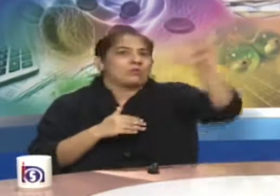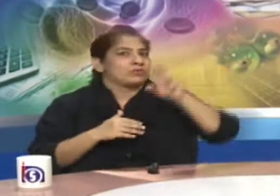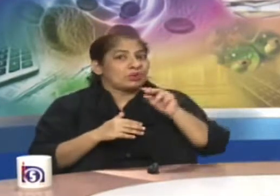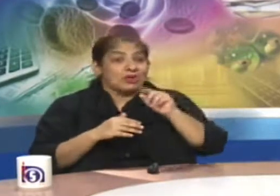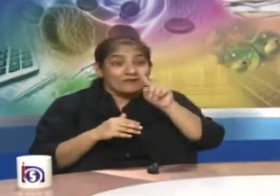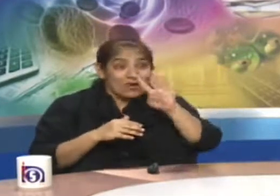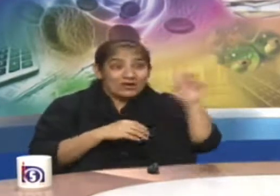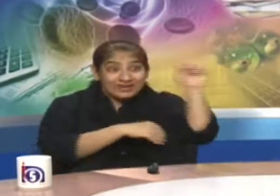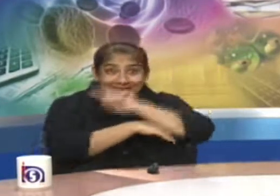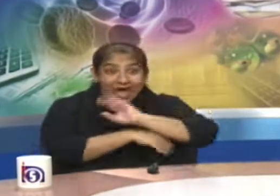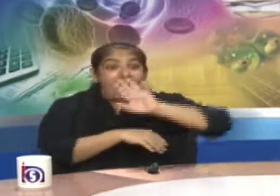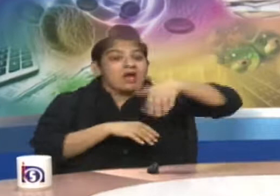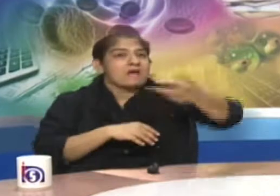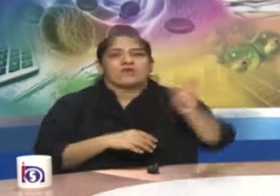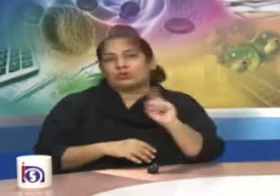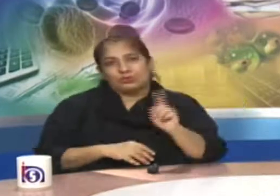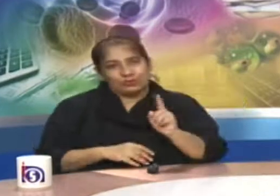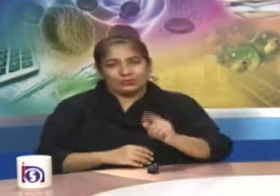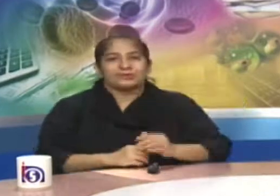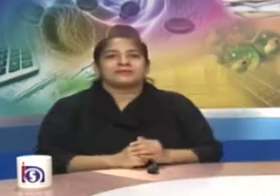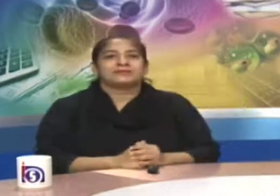repayment. It's a short term plan.